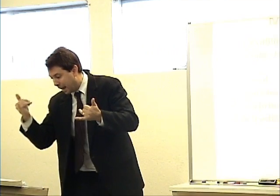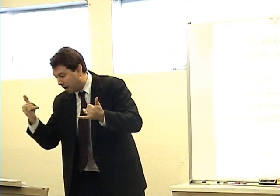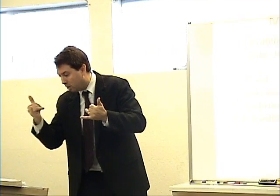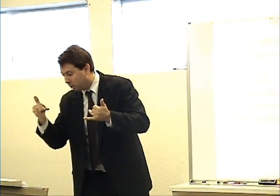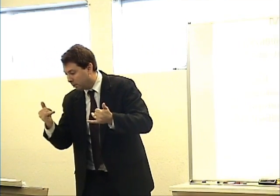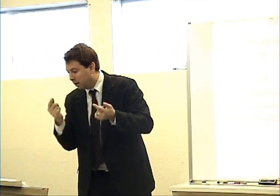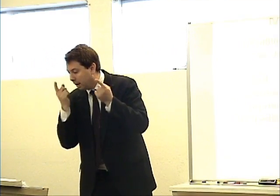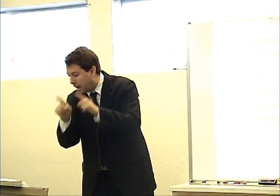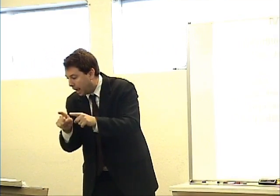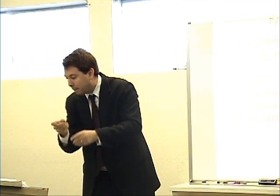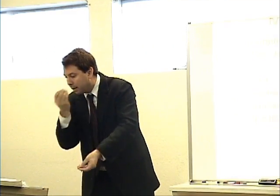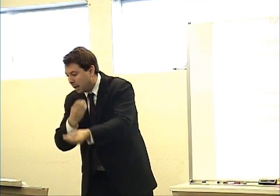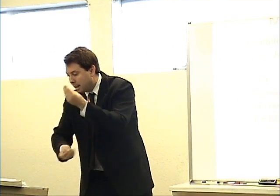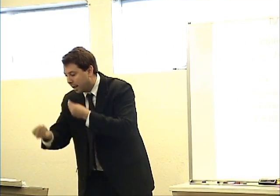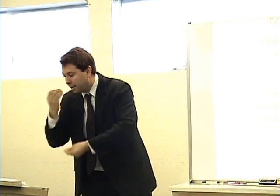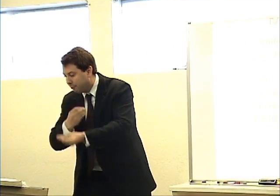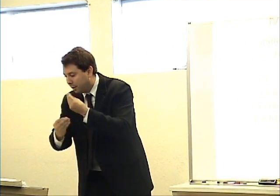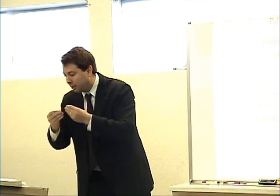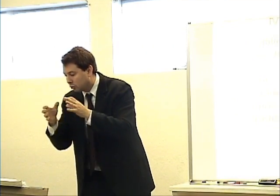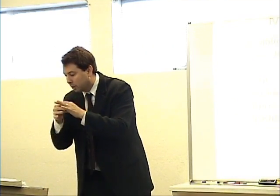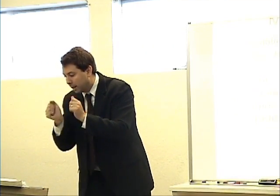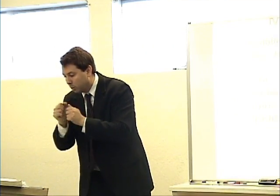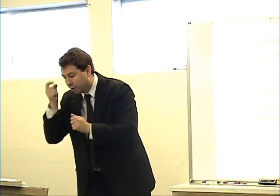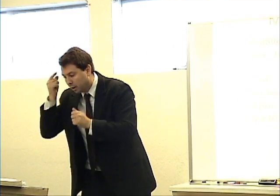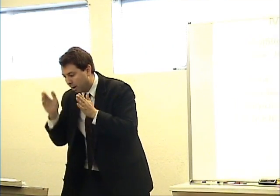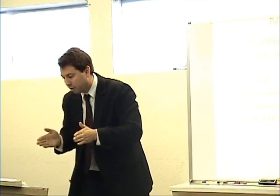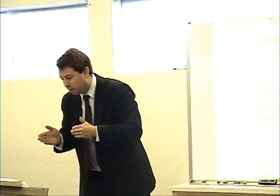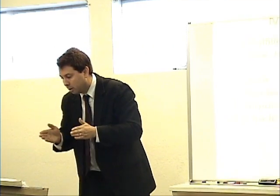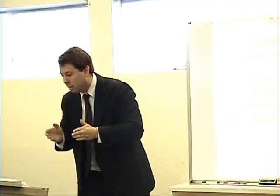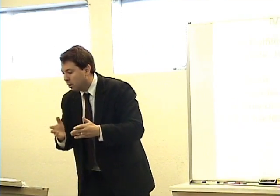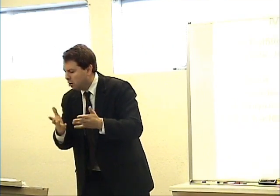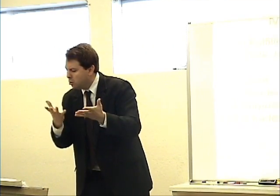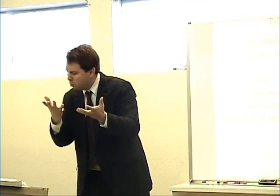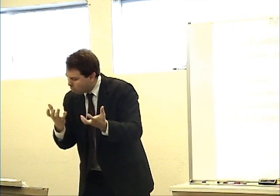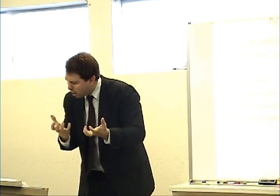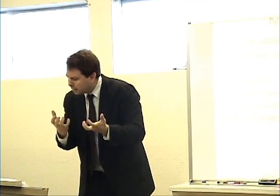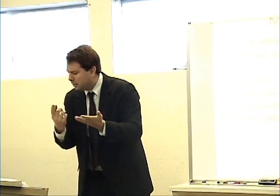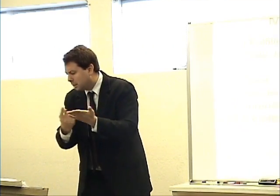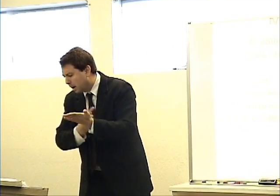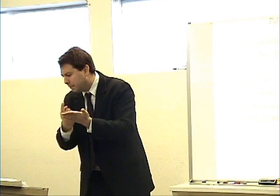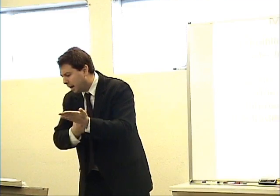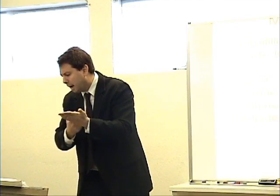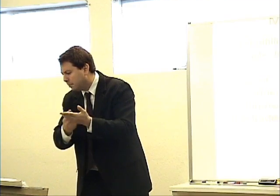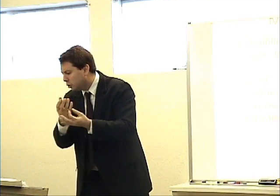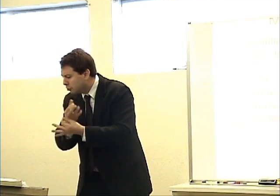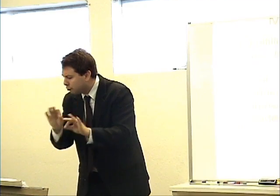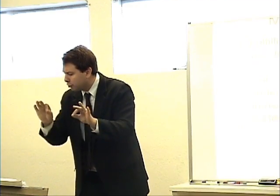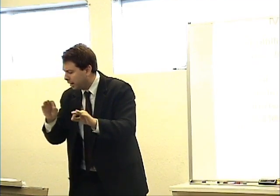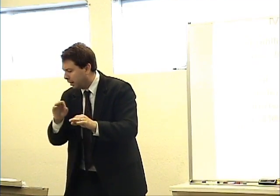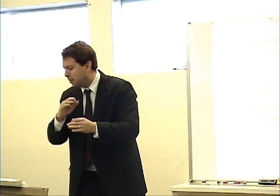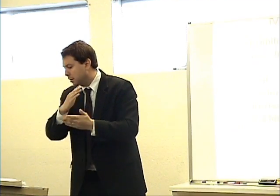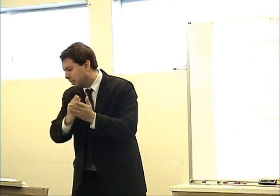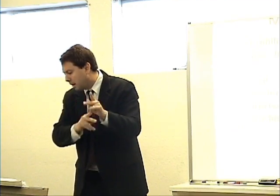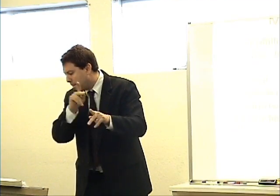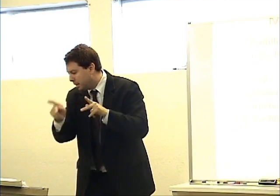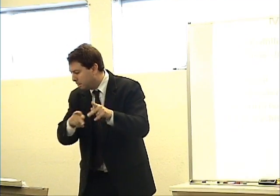now it happened, they had a feast related with the governor, who wanted sometimes to free some of the